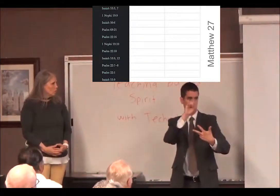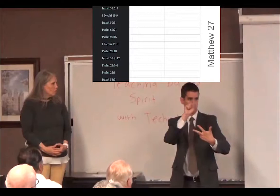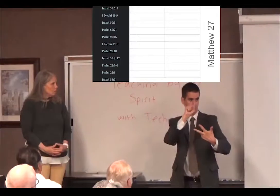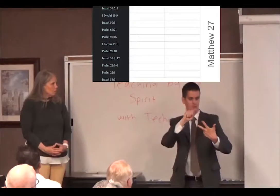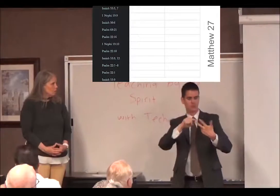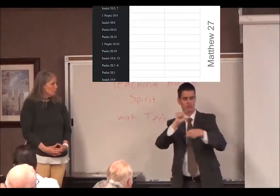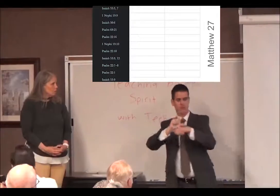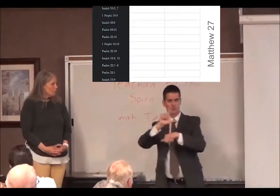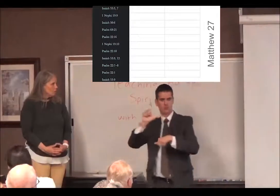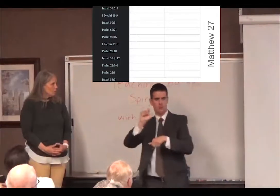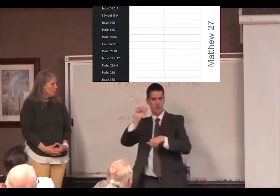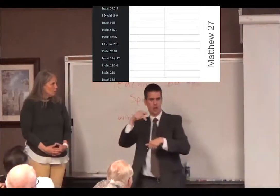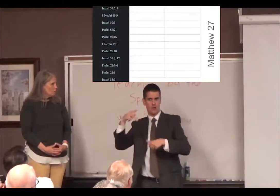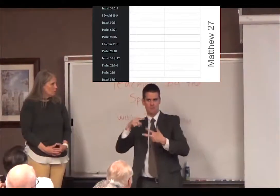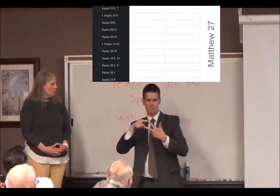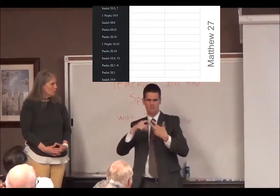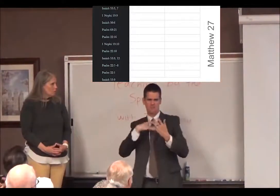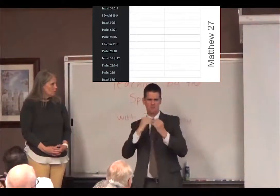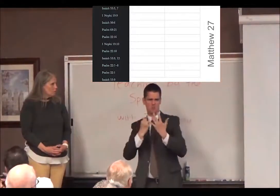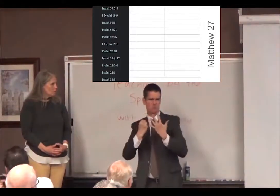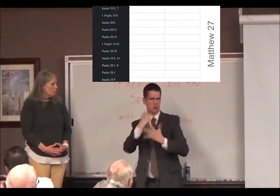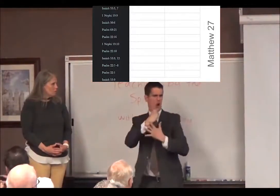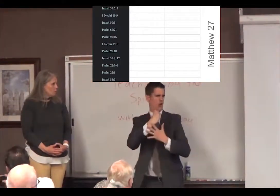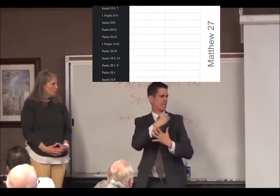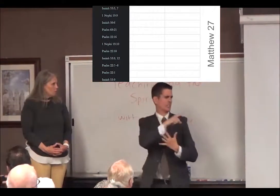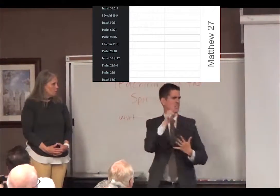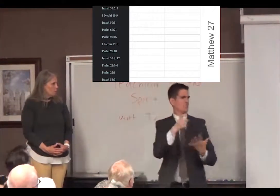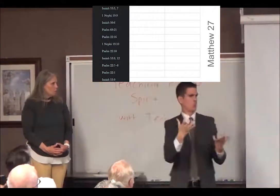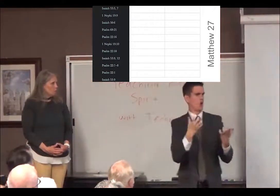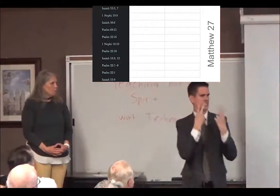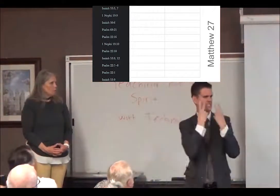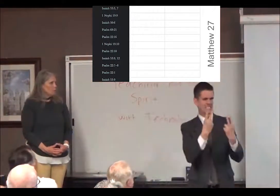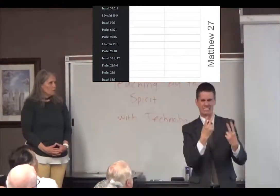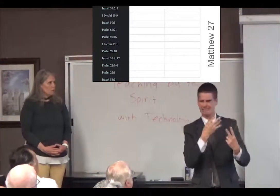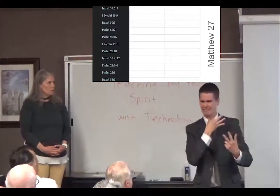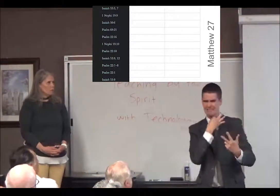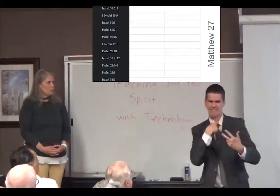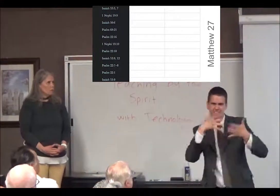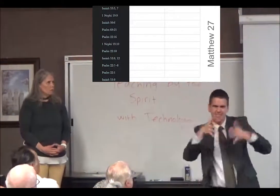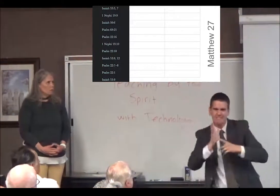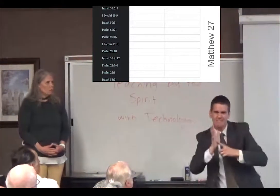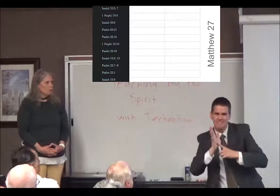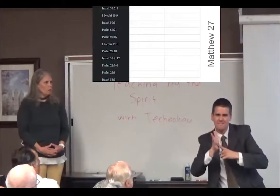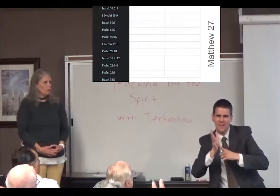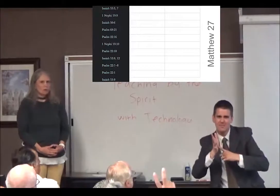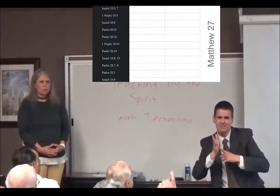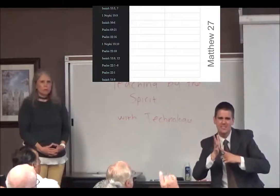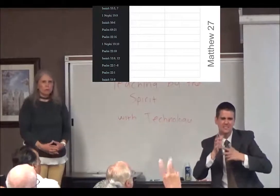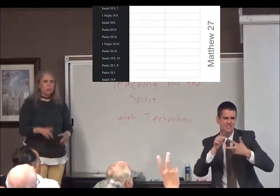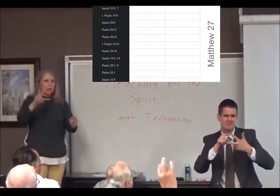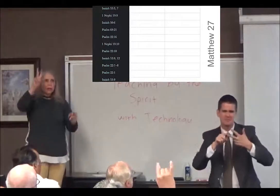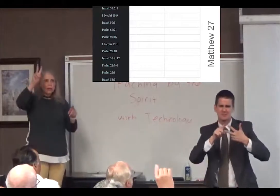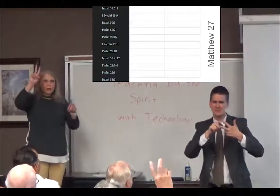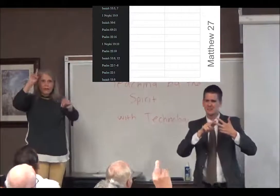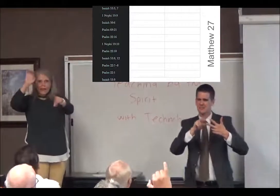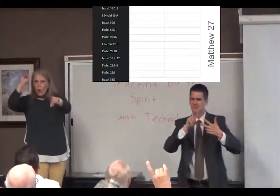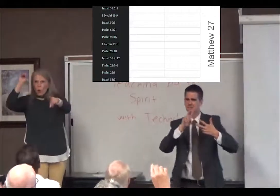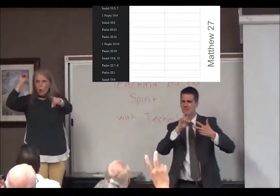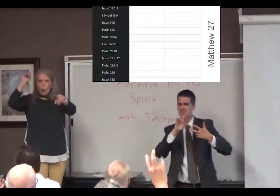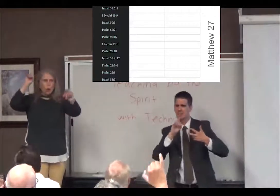with videos and Gospel Library app, I feel like that's more of a priority, so I really want to see, I only have about 5 minutes left, so